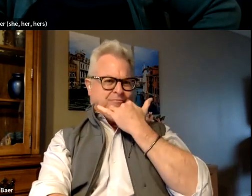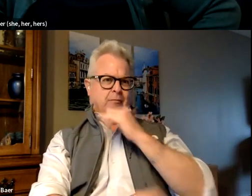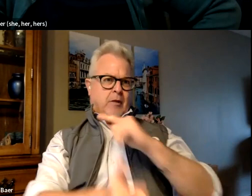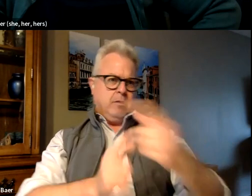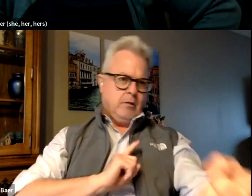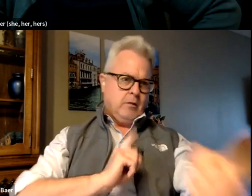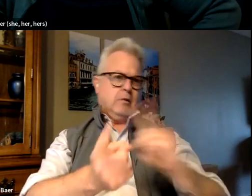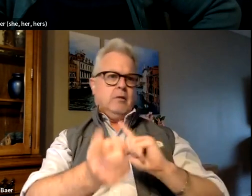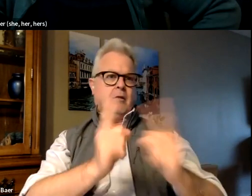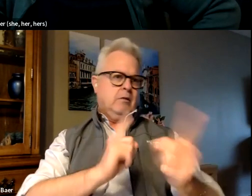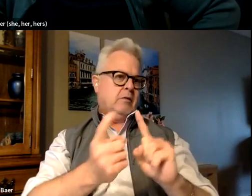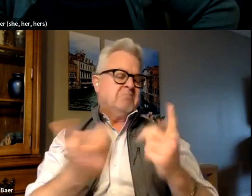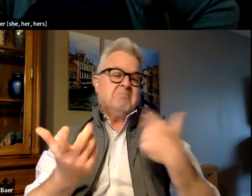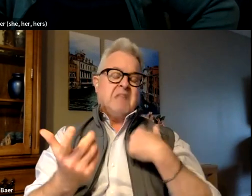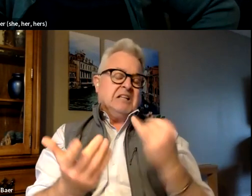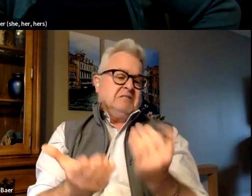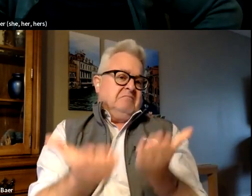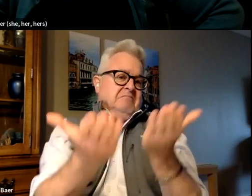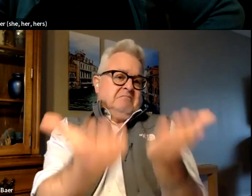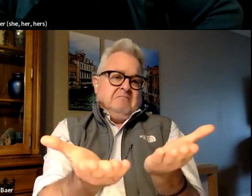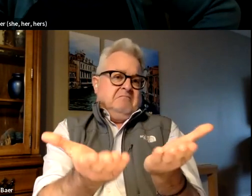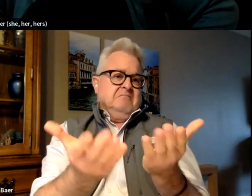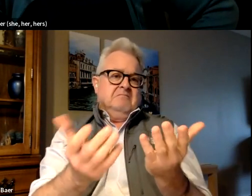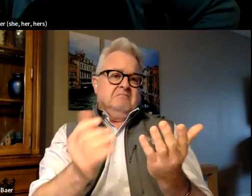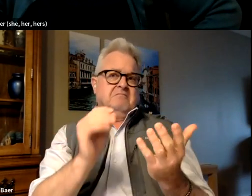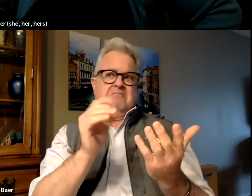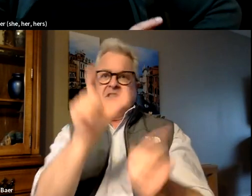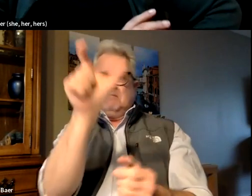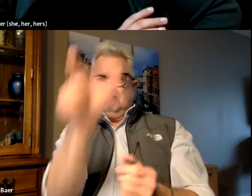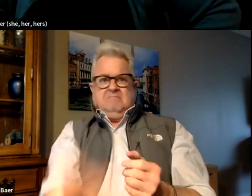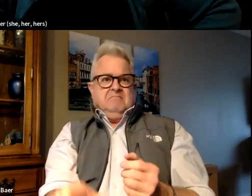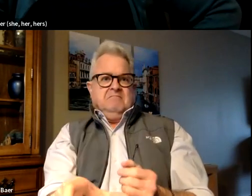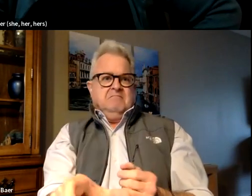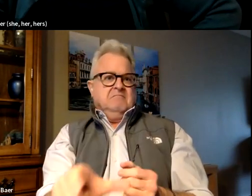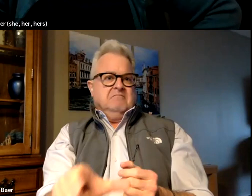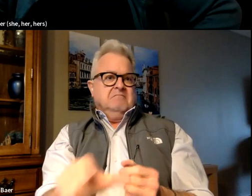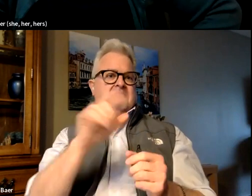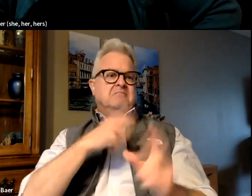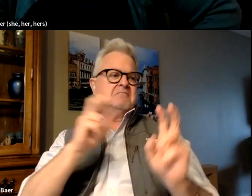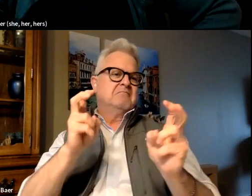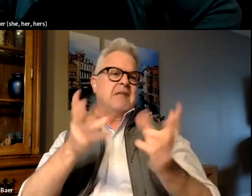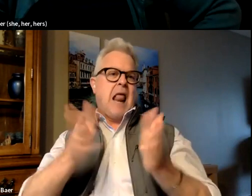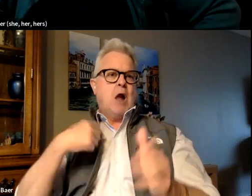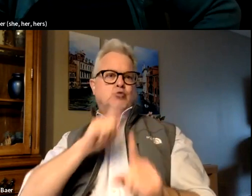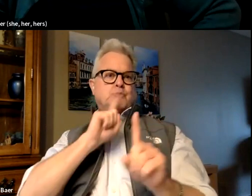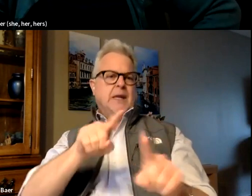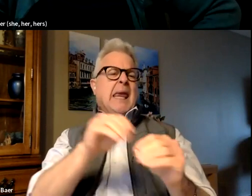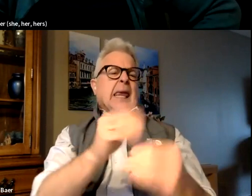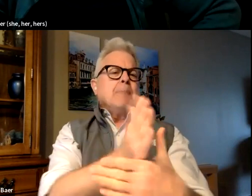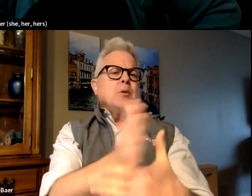the information there is incorrect, and then we'll have to go back and forth. That's a session I have for some feedback, just to add that column that would